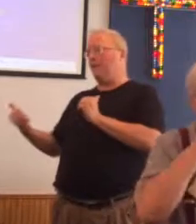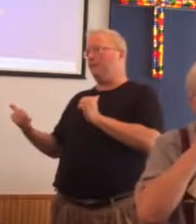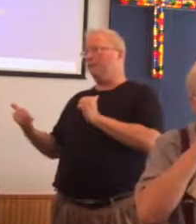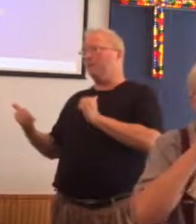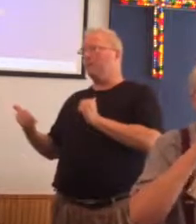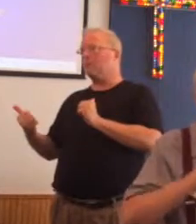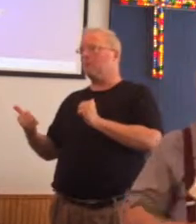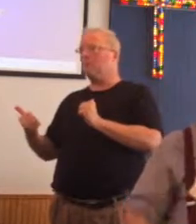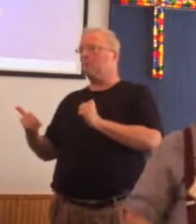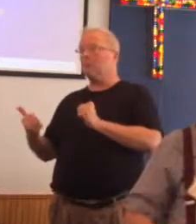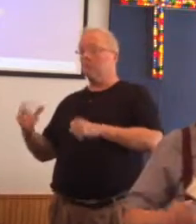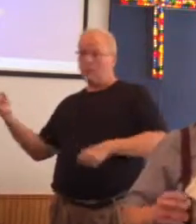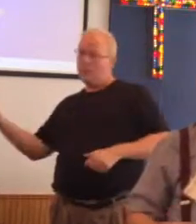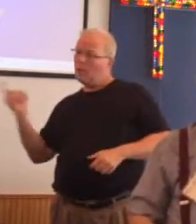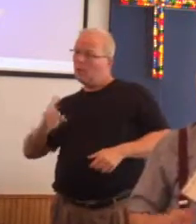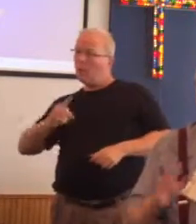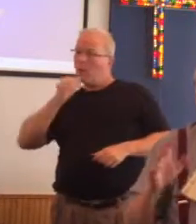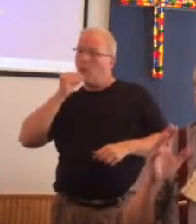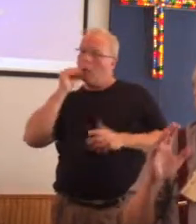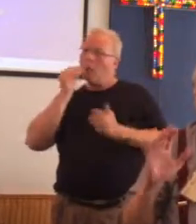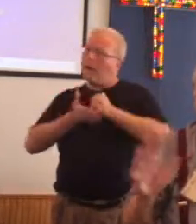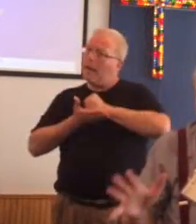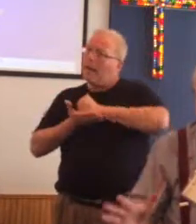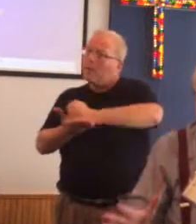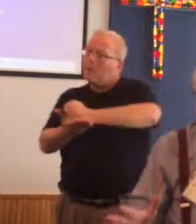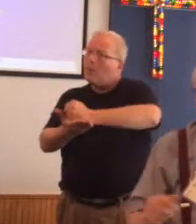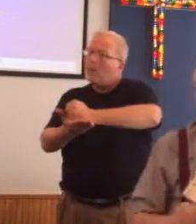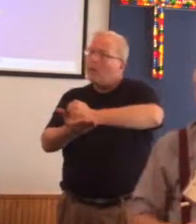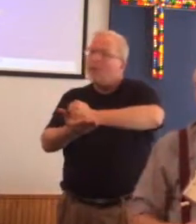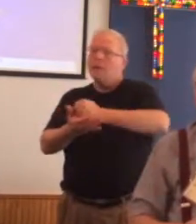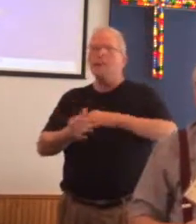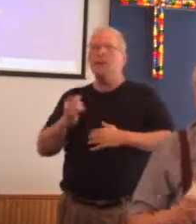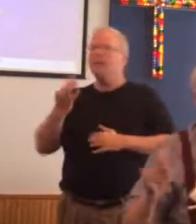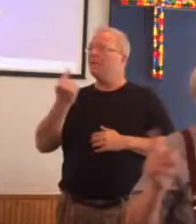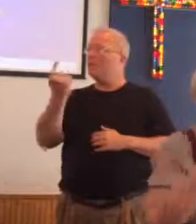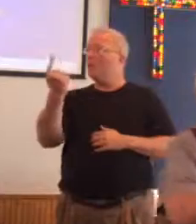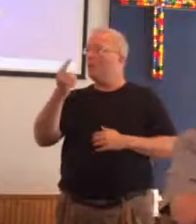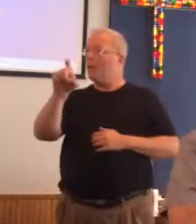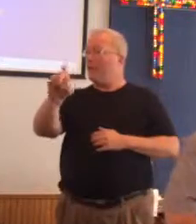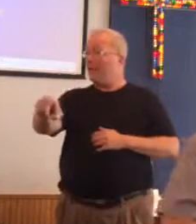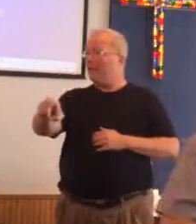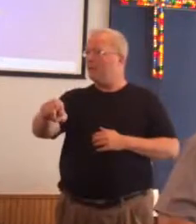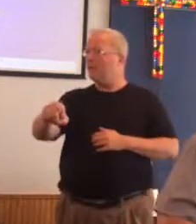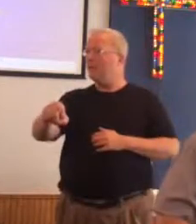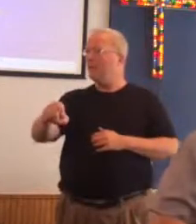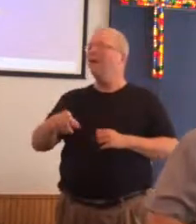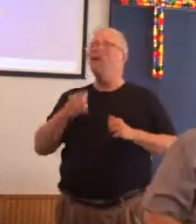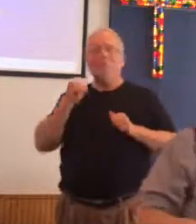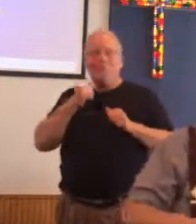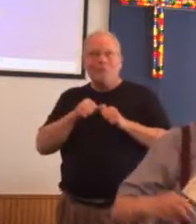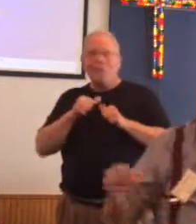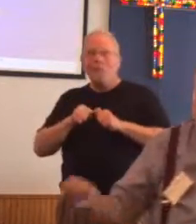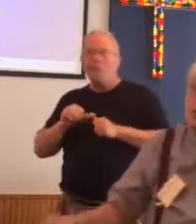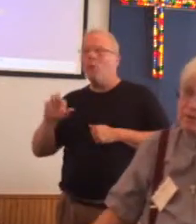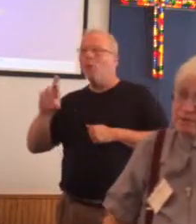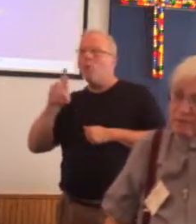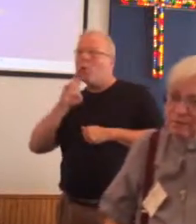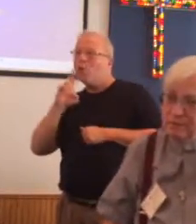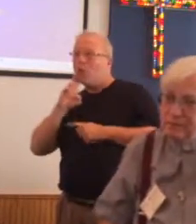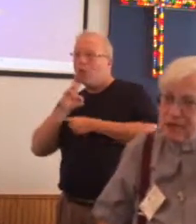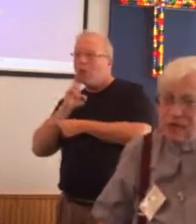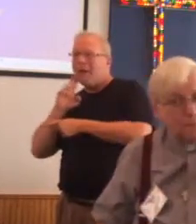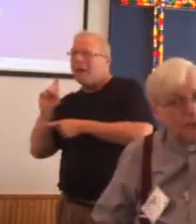Do you reach out to people who are in need, as Boaz did? Or do you ignore